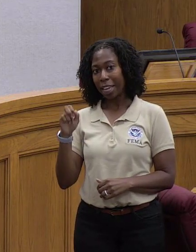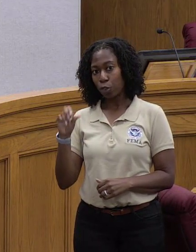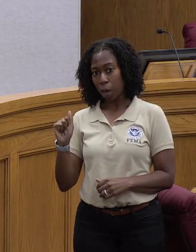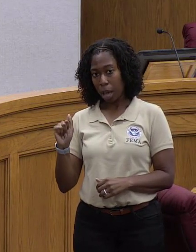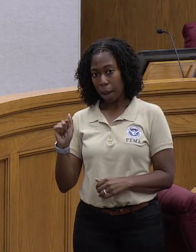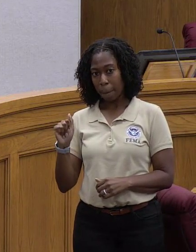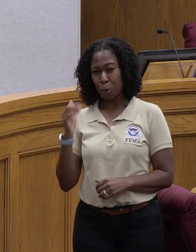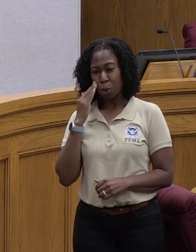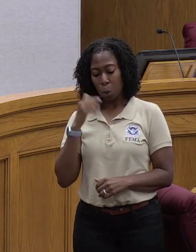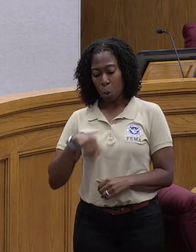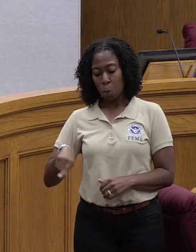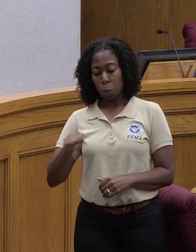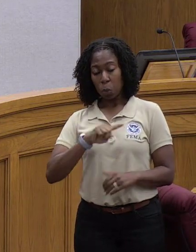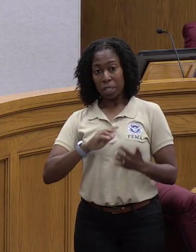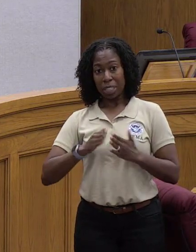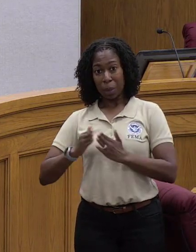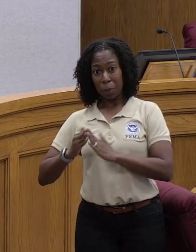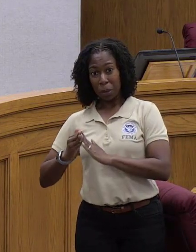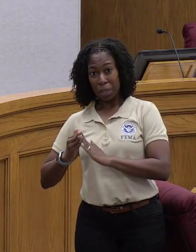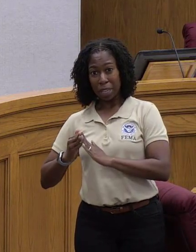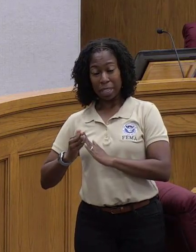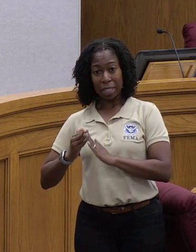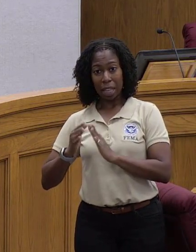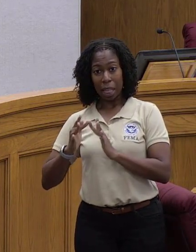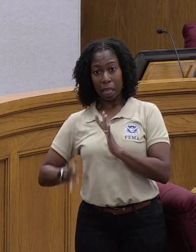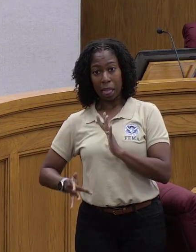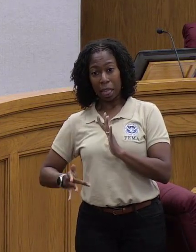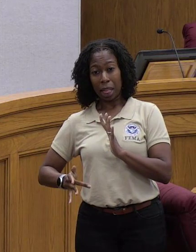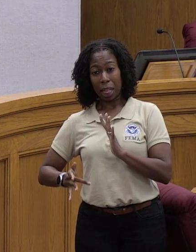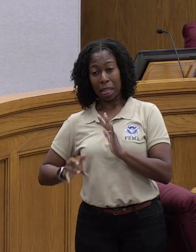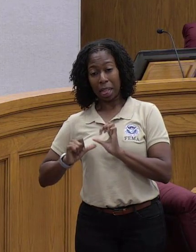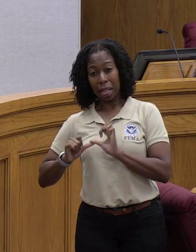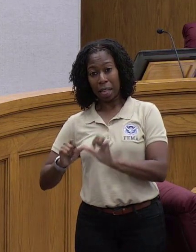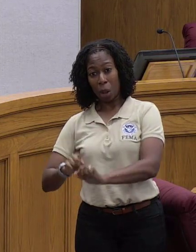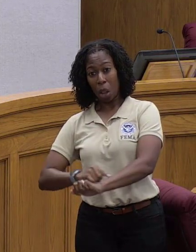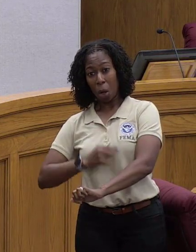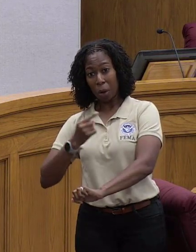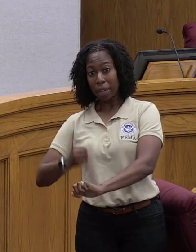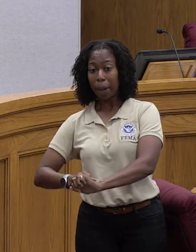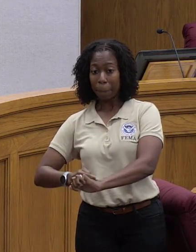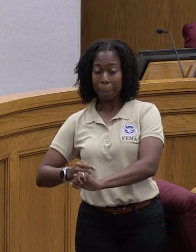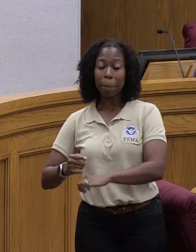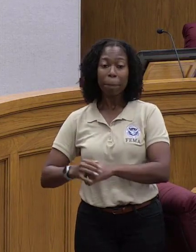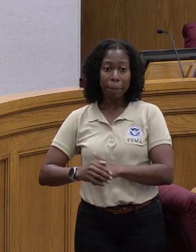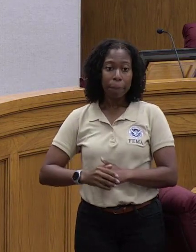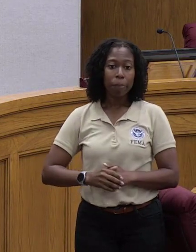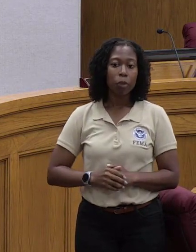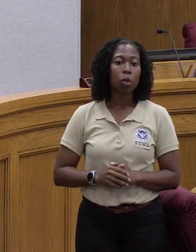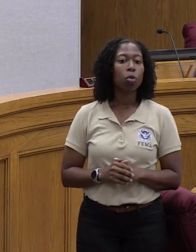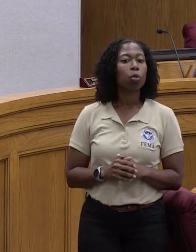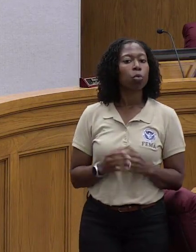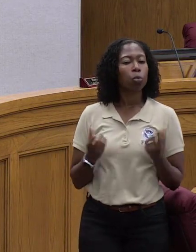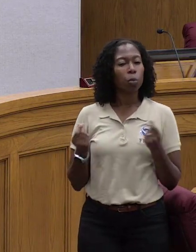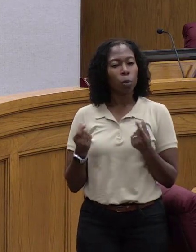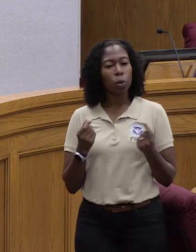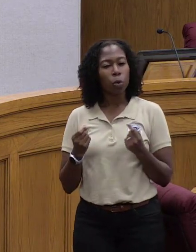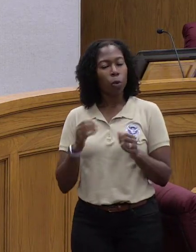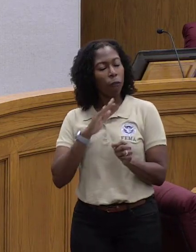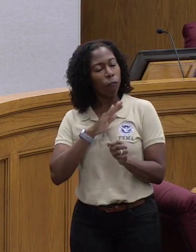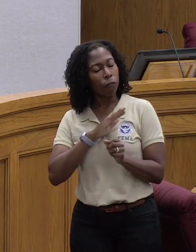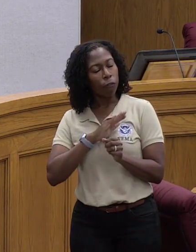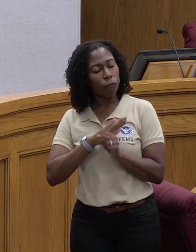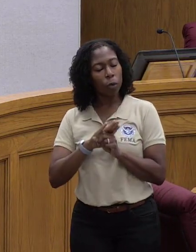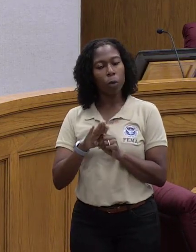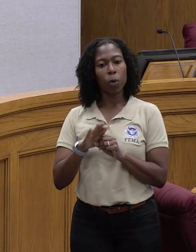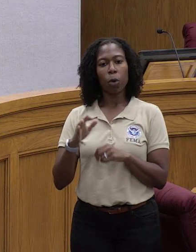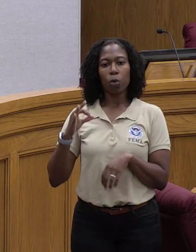that have experienced prolonged outages due to extensive damage on our network, we will provide full service credits going back